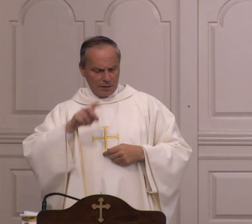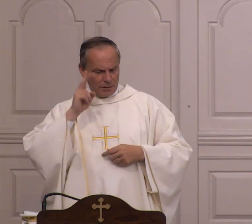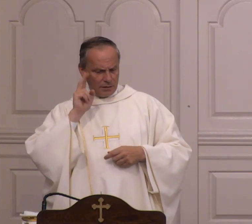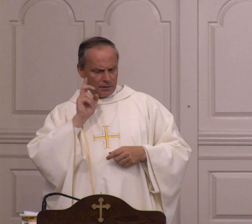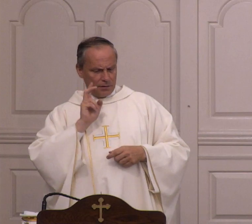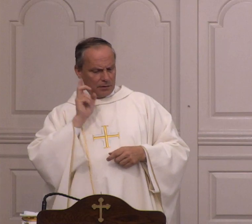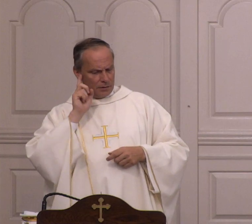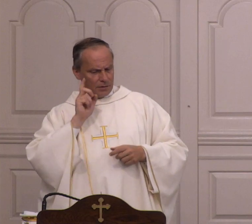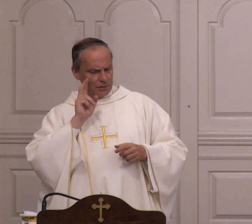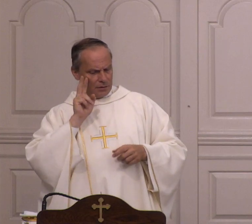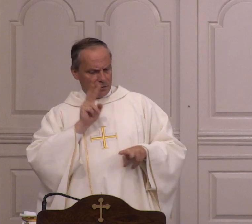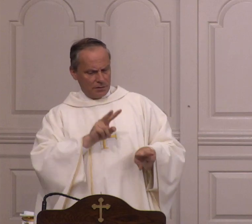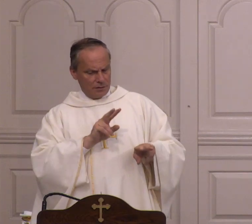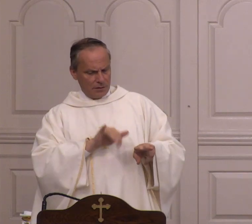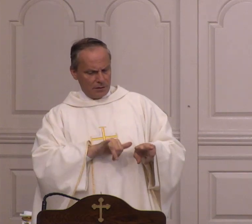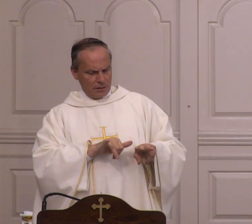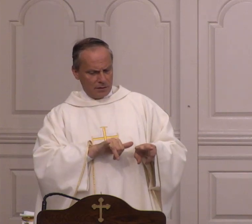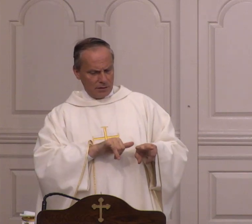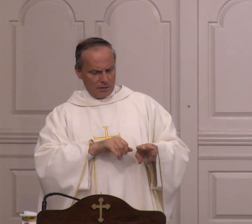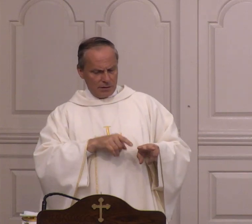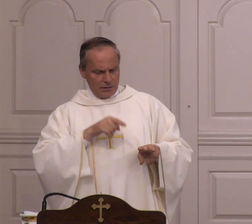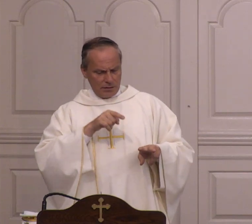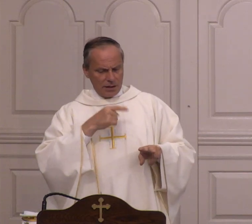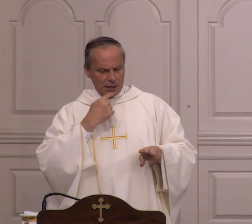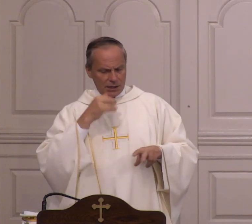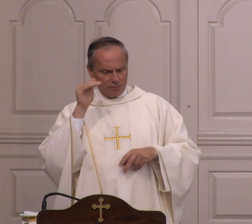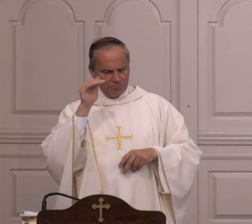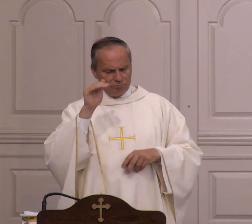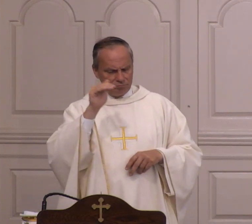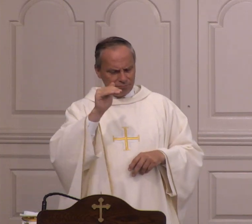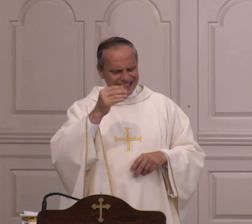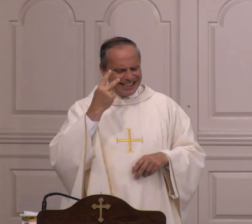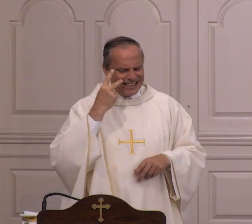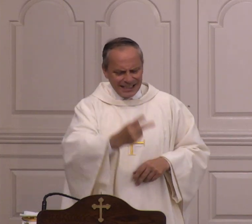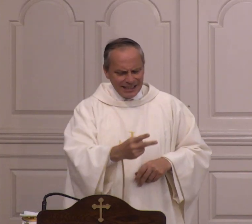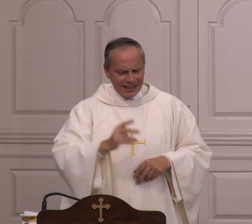When the Pharisees saw this, they said to him,